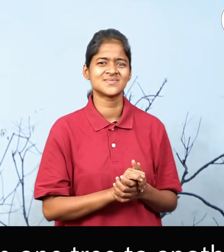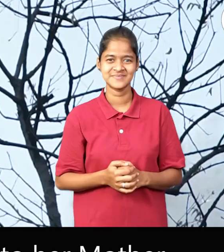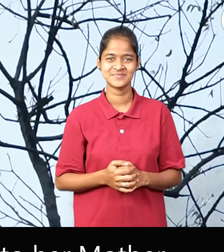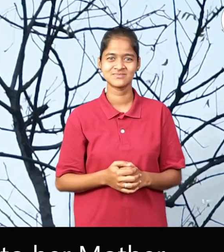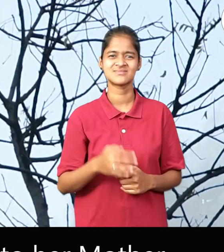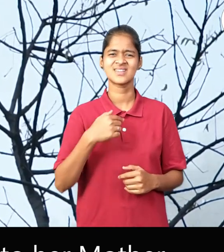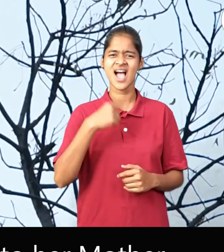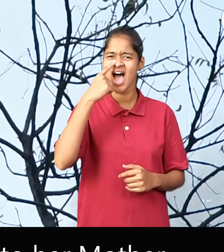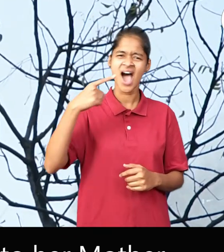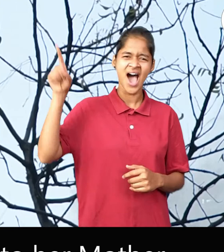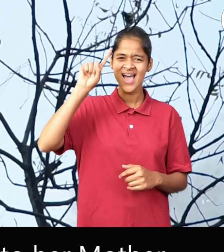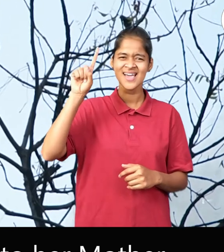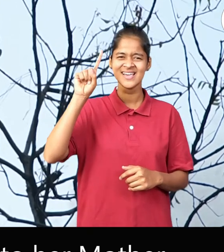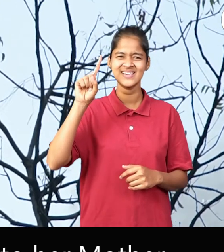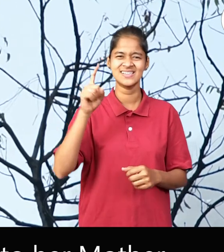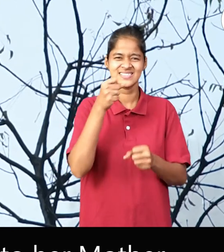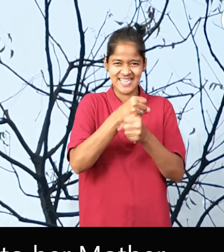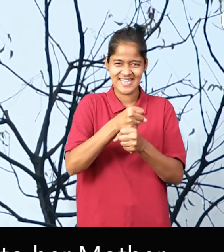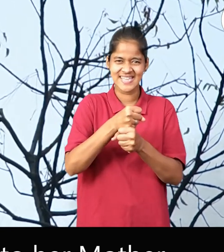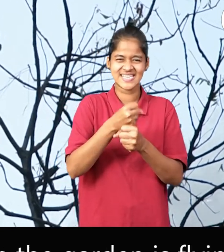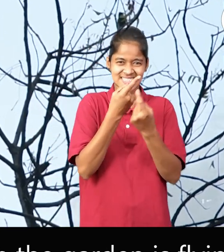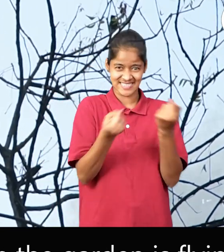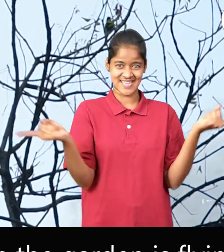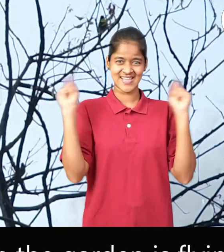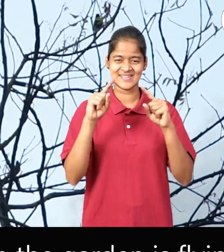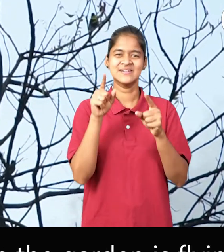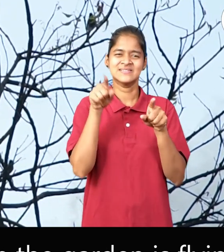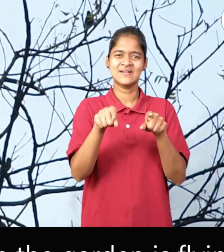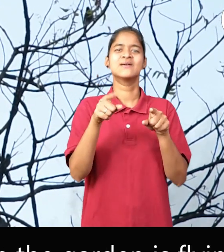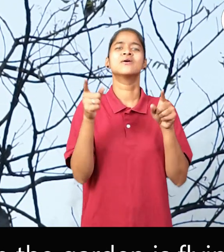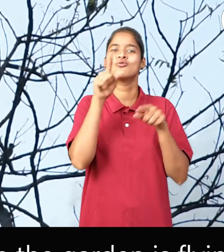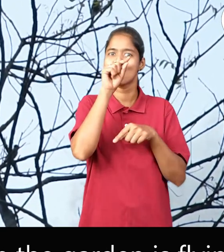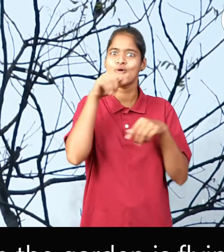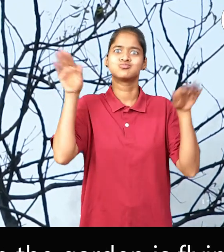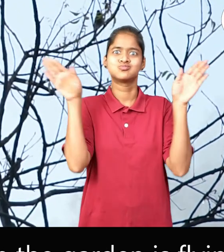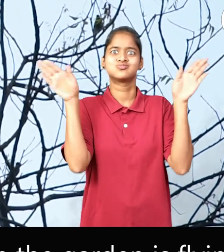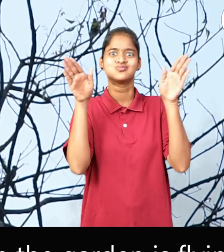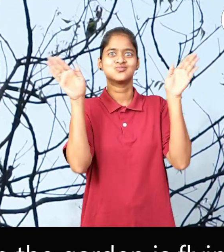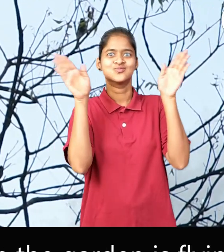monica said to her mother i this parrot from the garden is flying